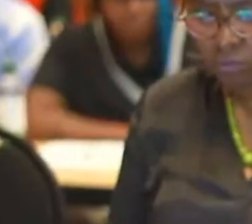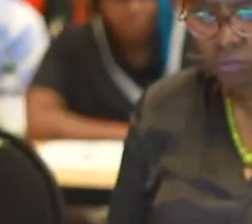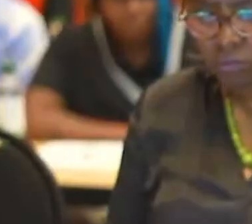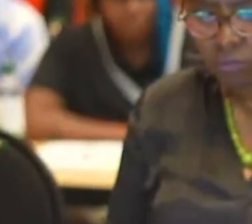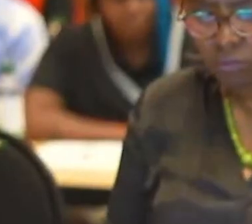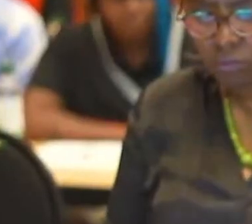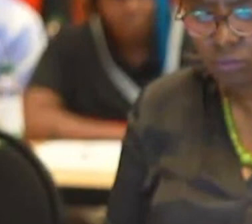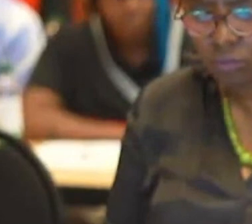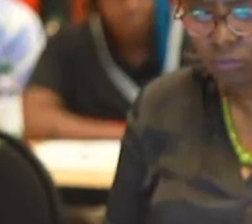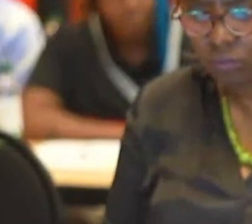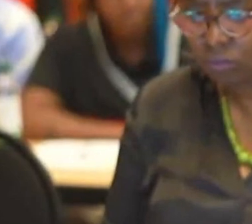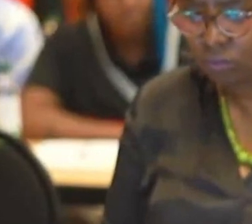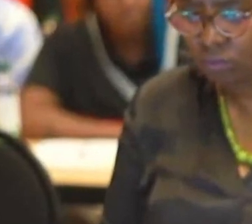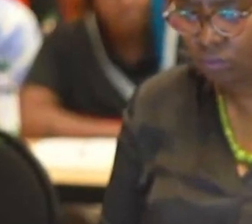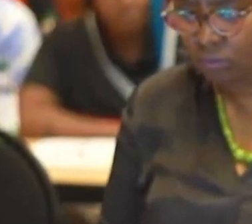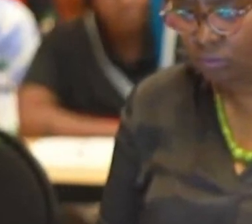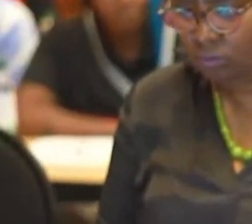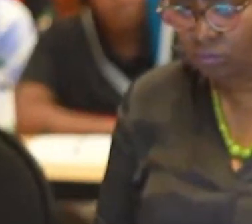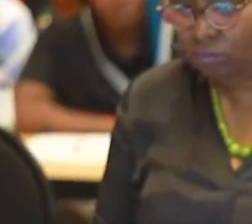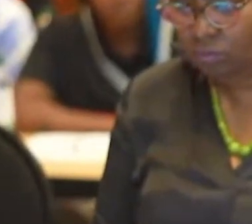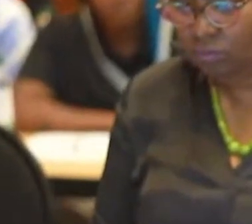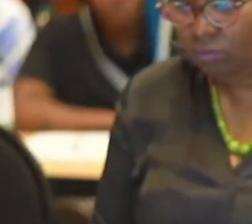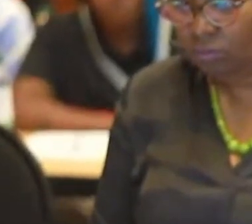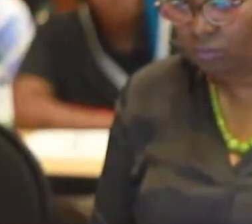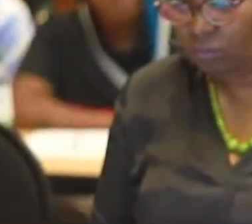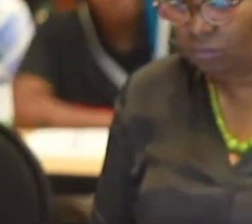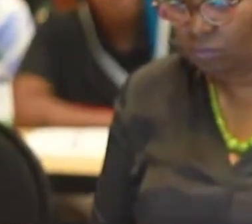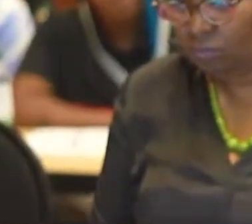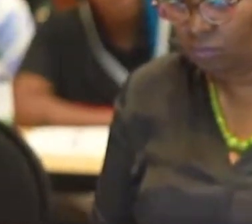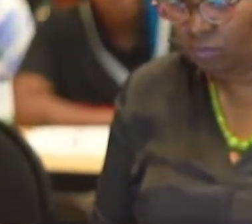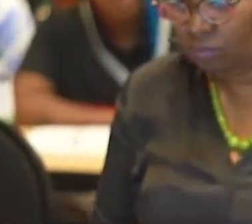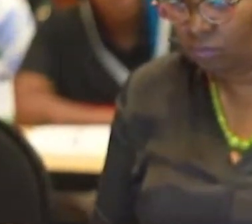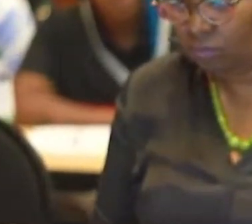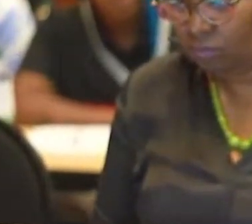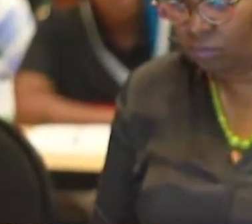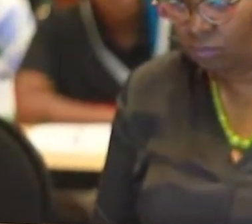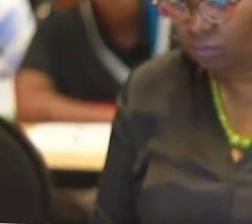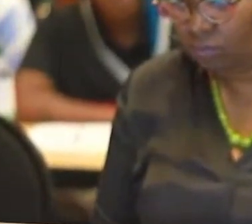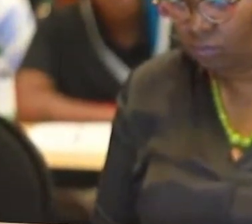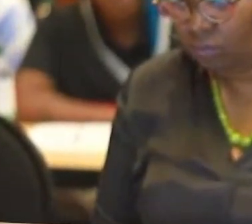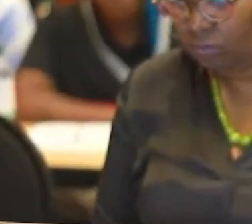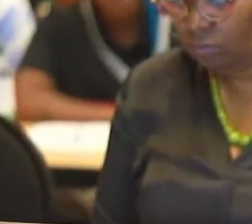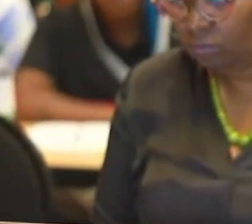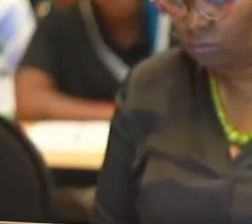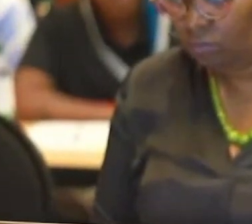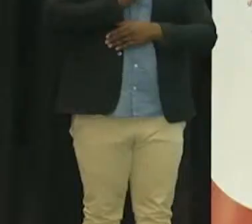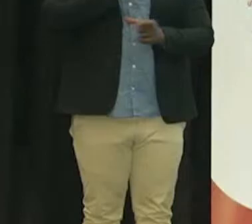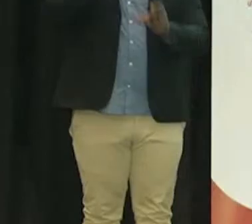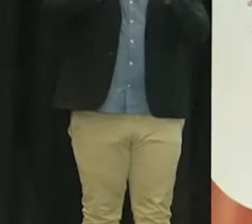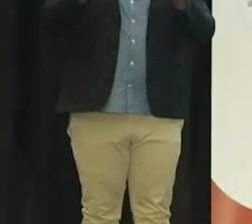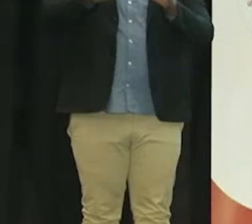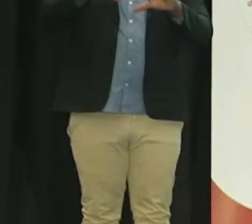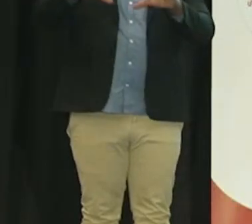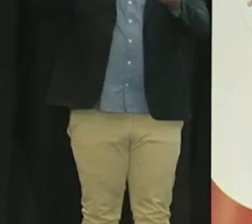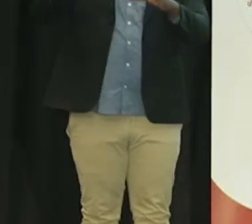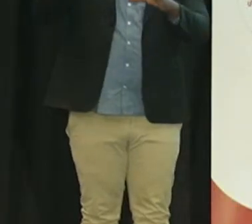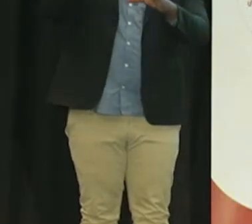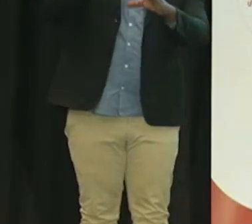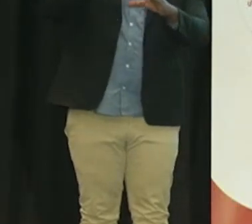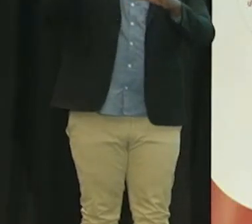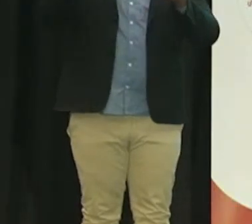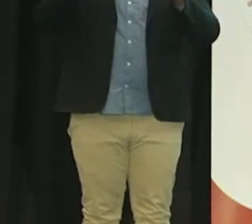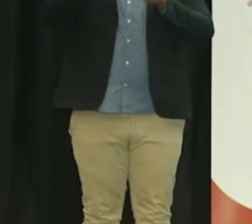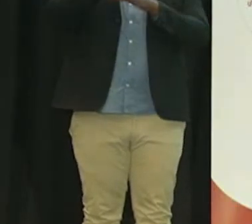cannot really not emphasize the importance of the young key population to say that as we are gathered